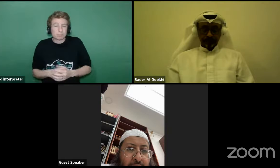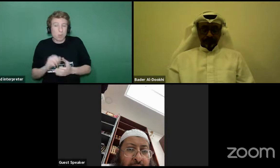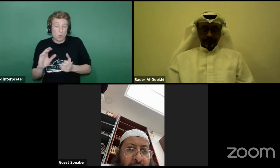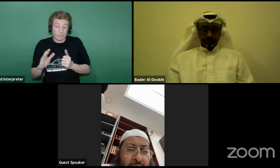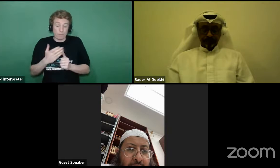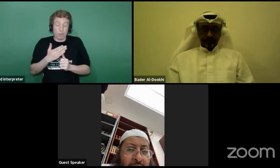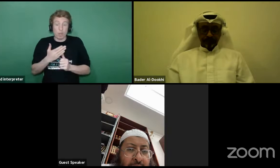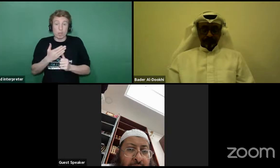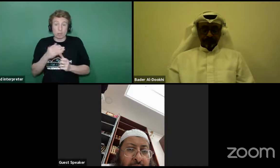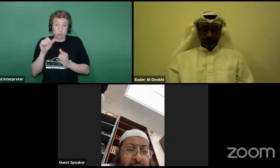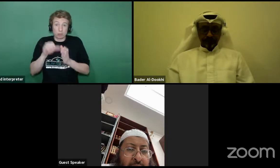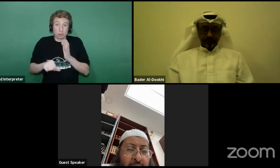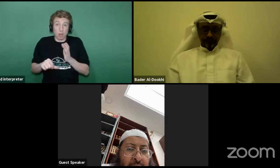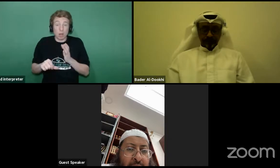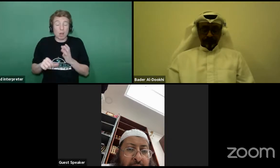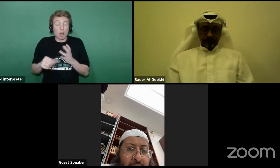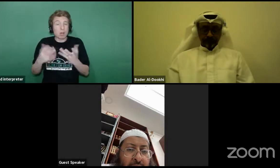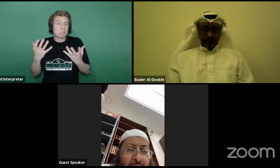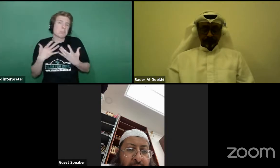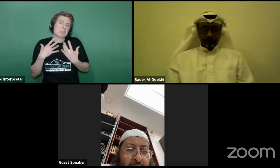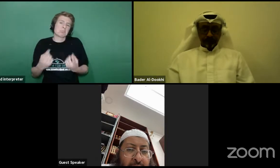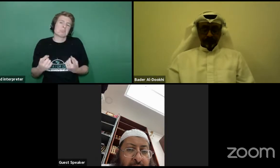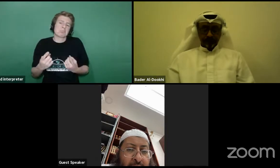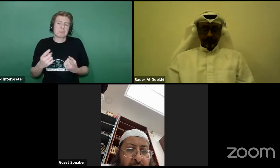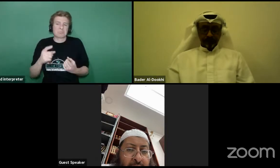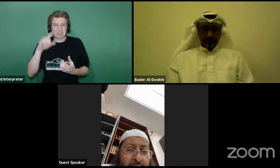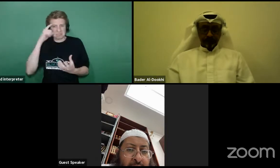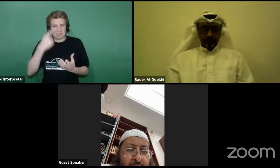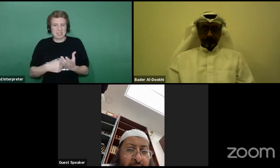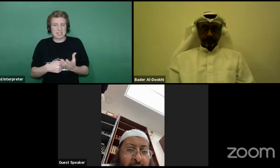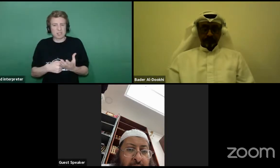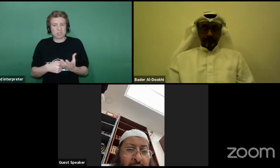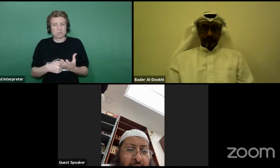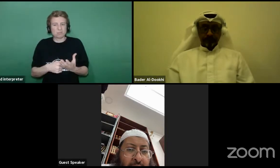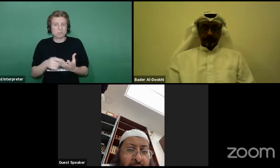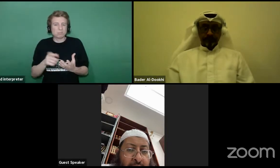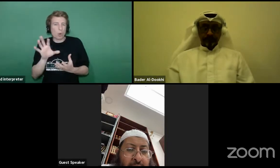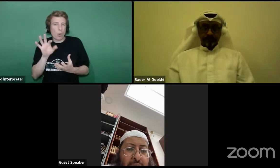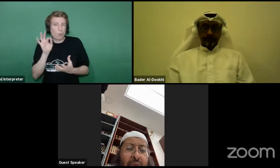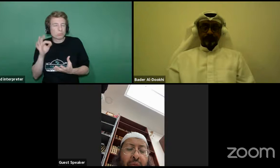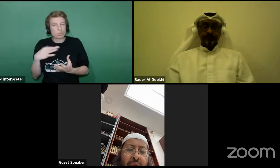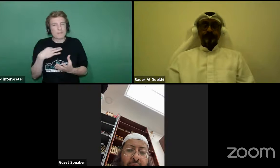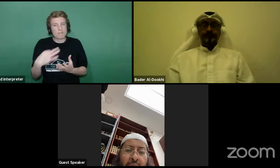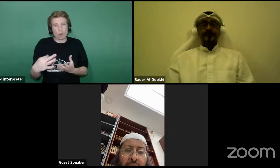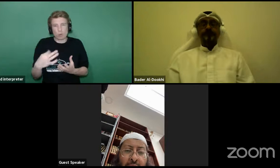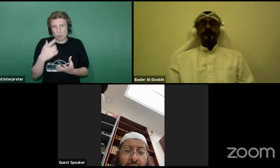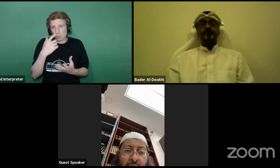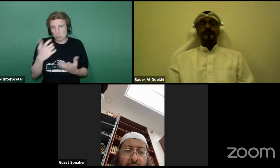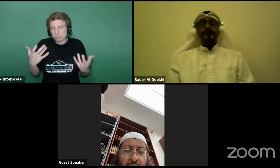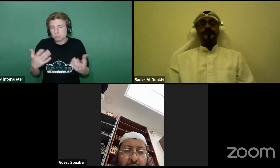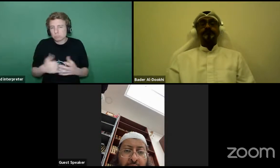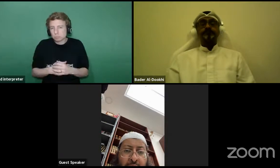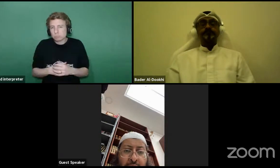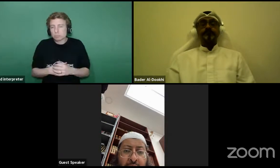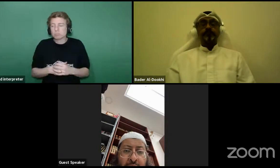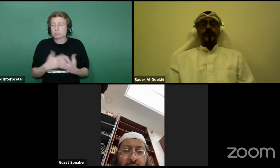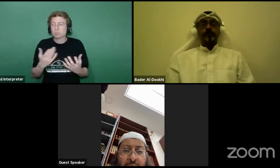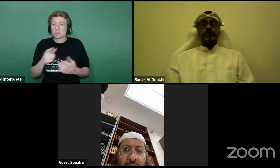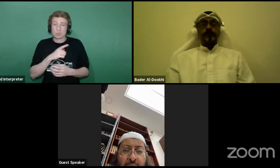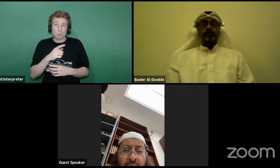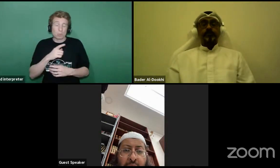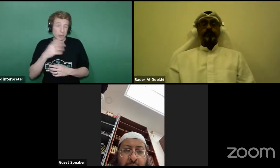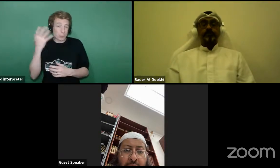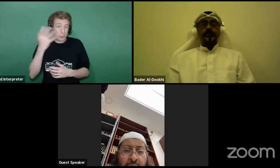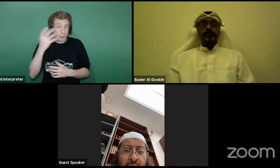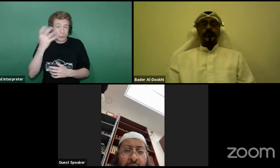or as a decision between fasting or feeding, and this was due to a great wisdom, and that's due